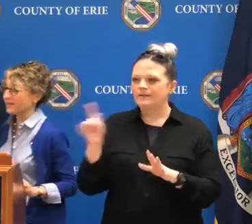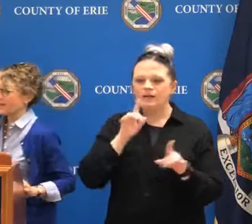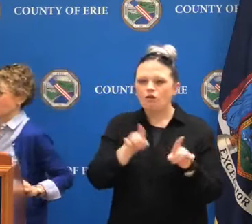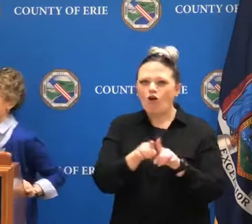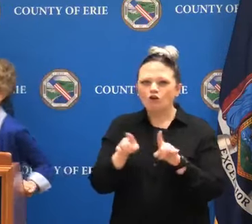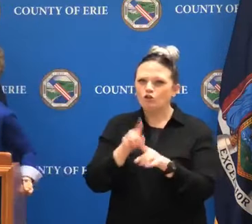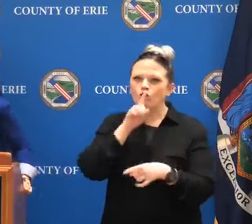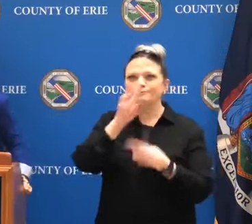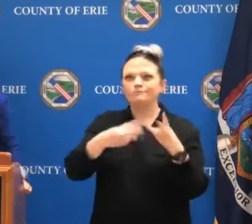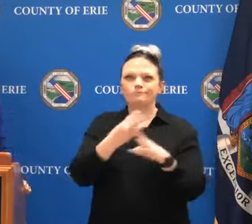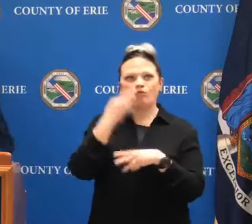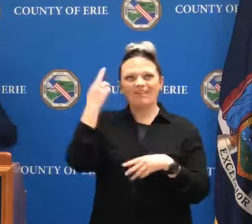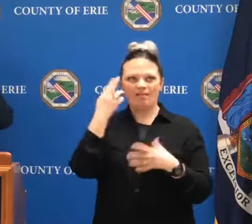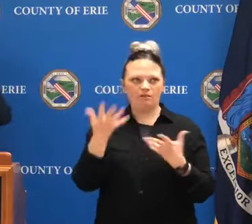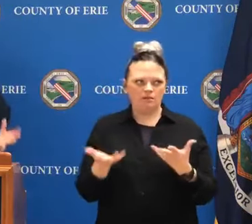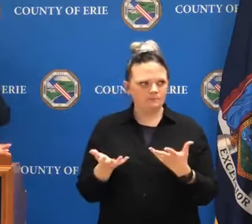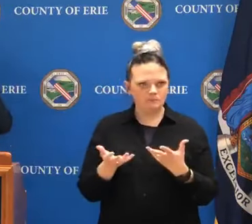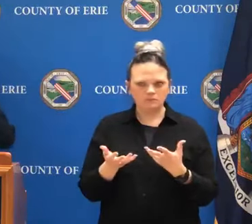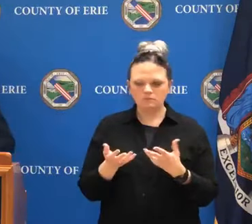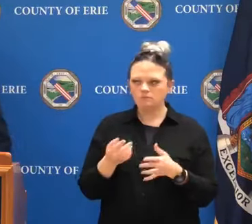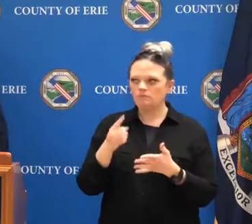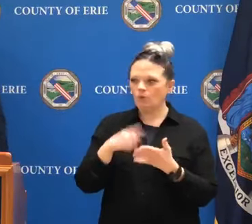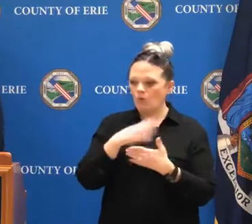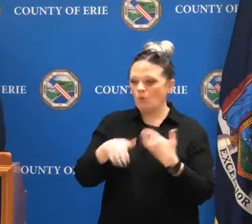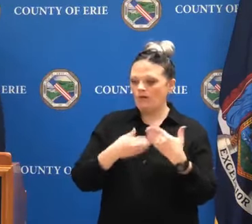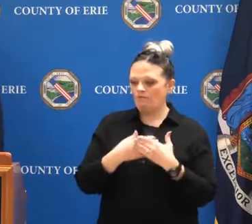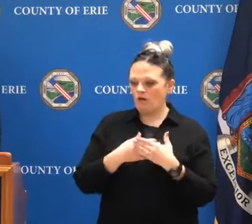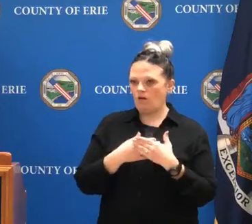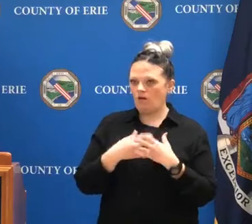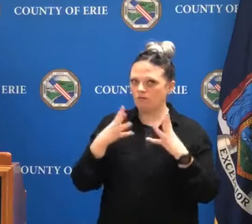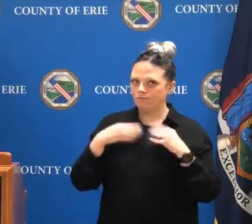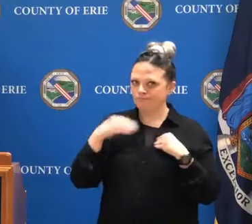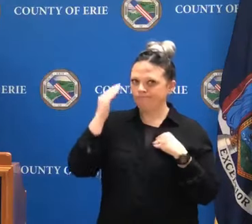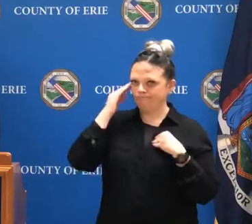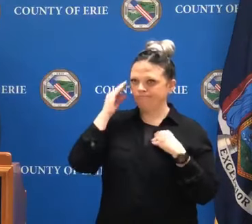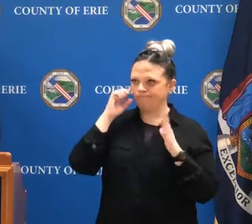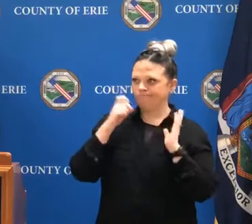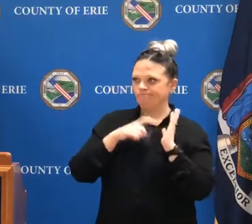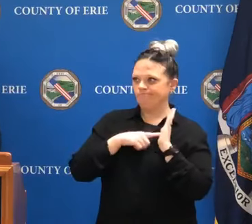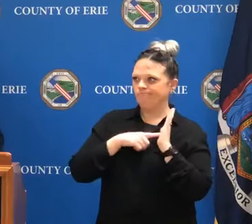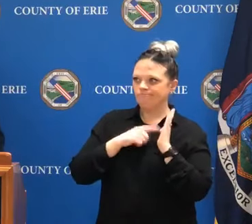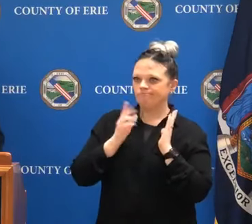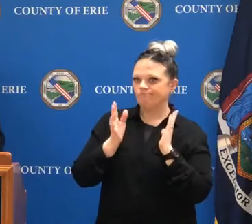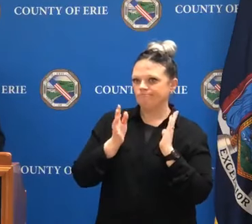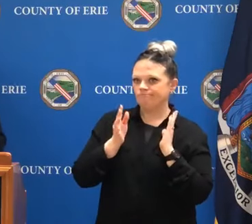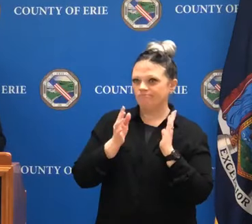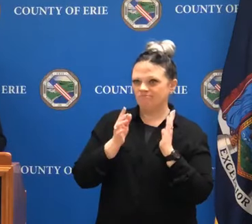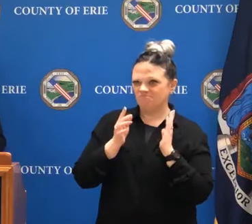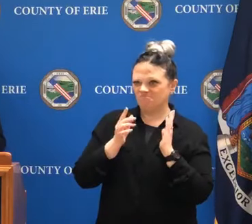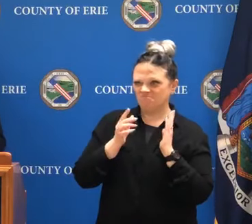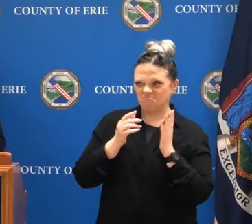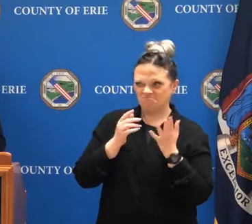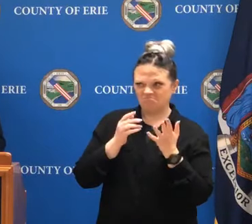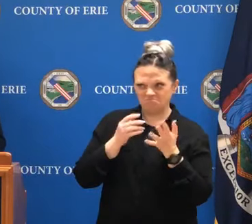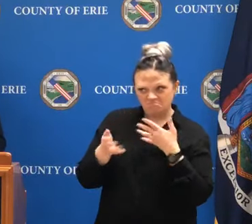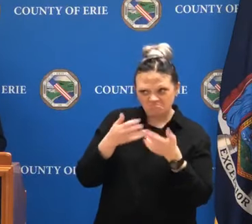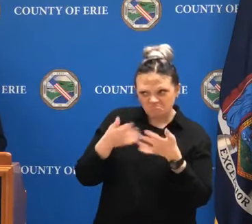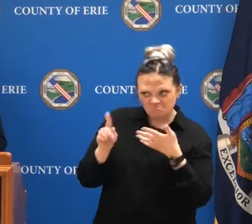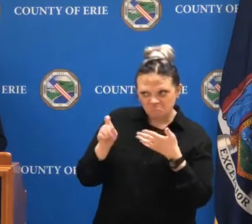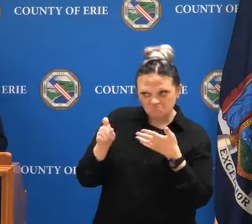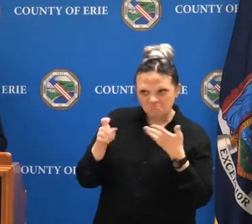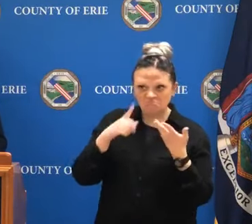reality, again, with, you know, what we've all acknowledged is that does it really matter? Because we all